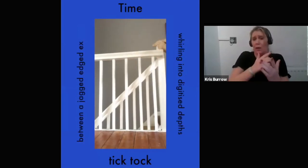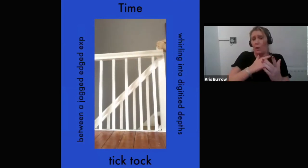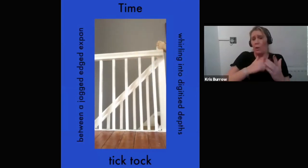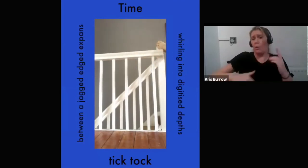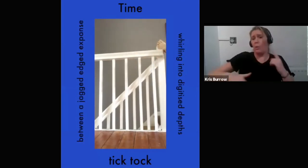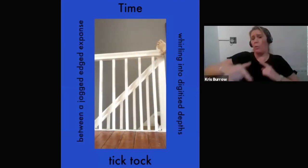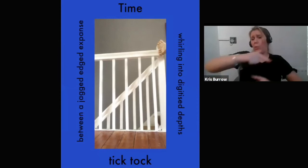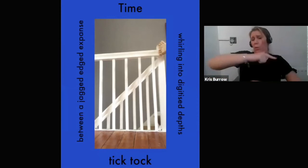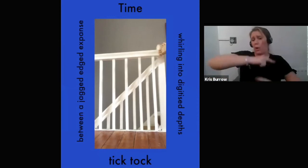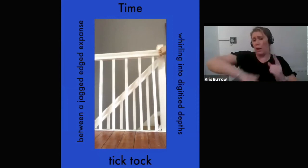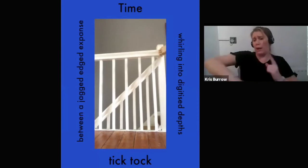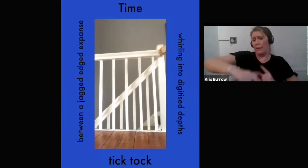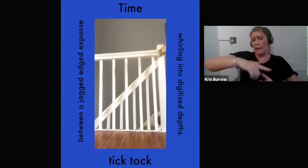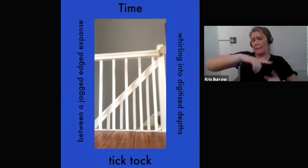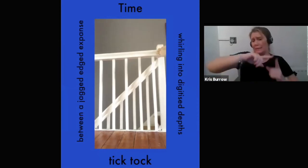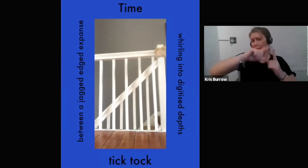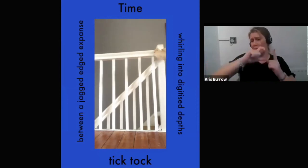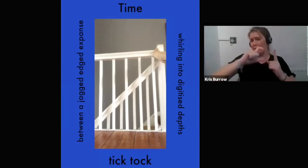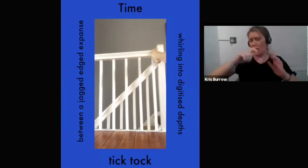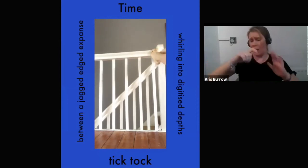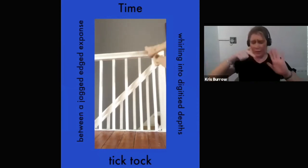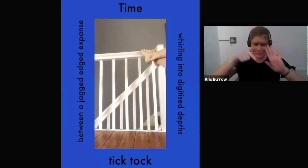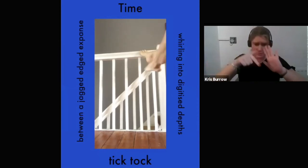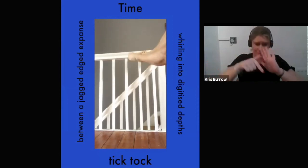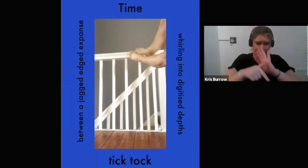a jagged, edged expanse.